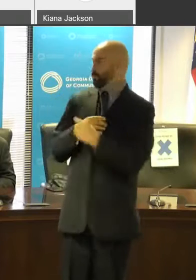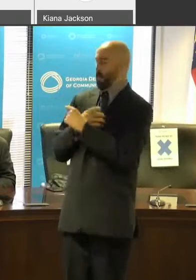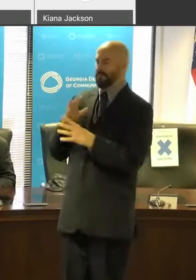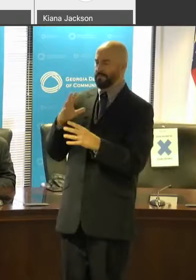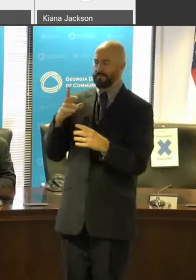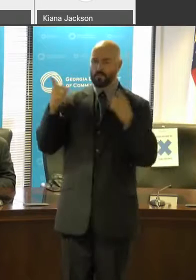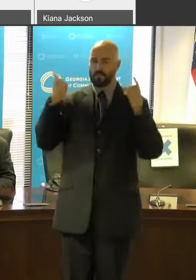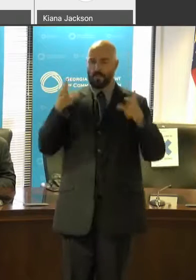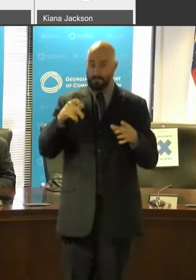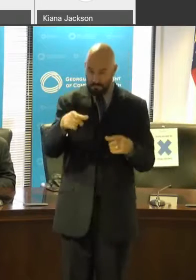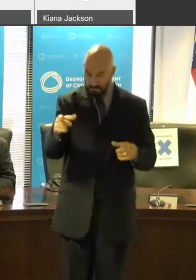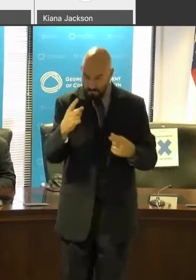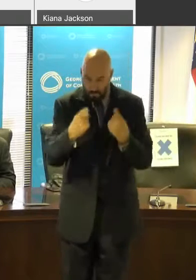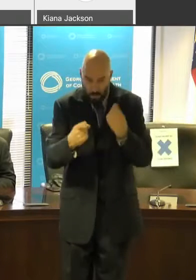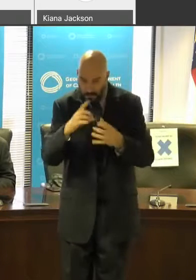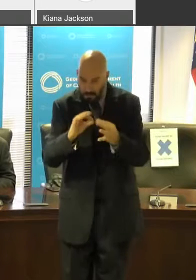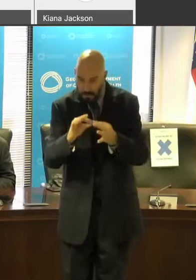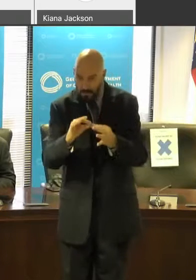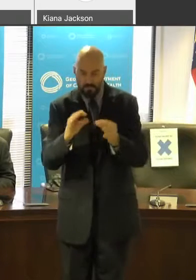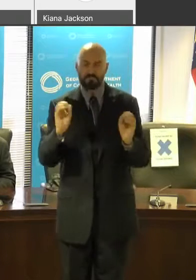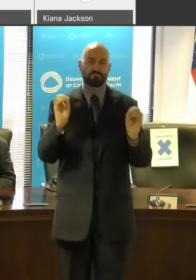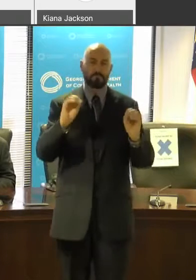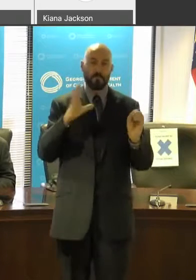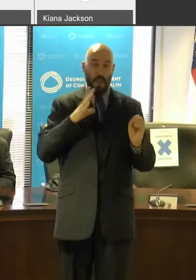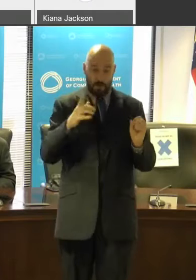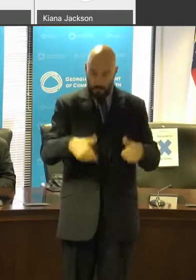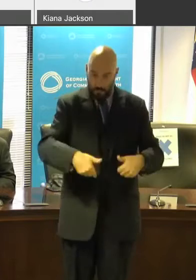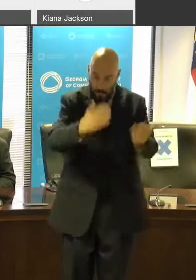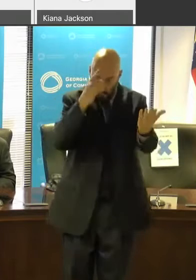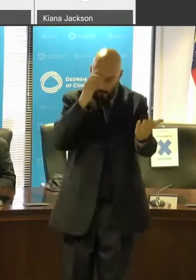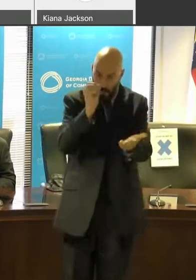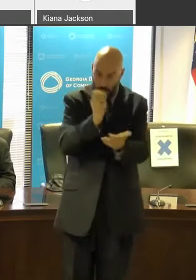Hearing none, is there a motion for final adoption?